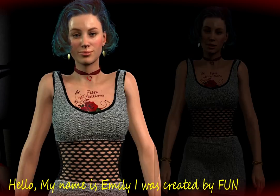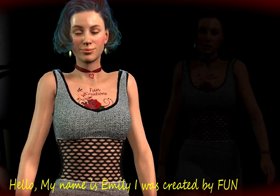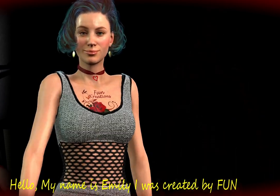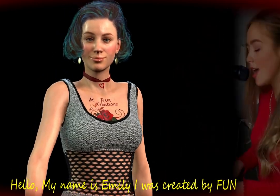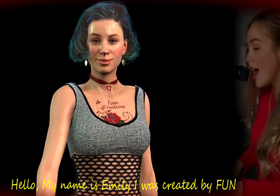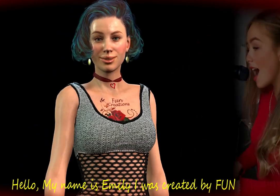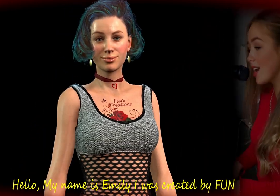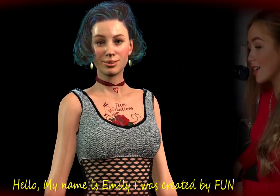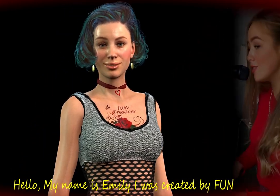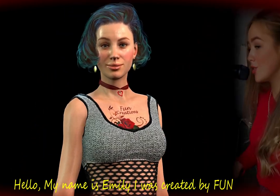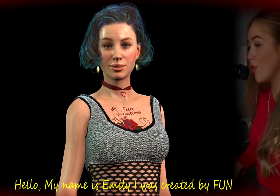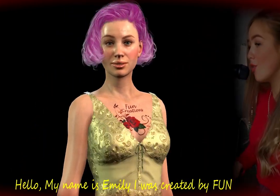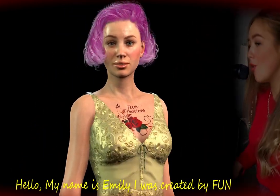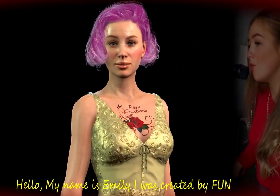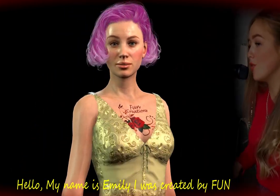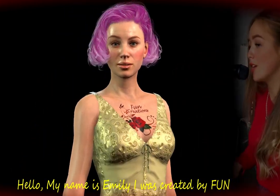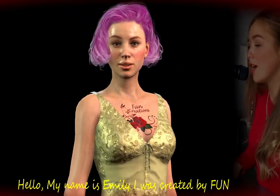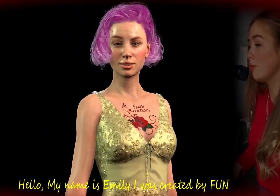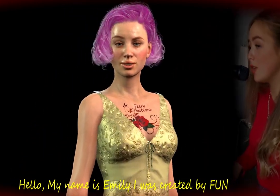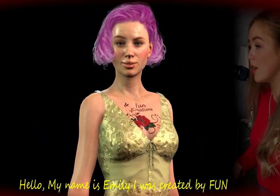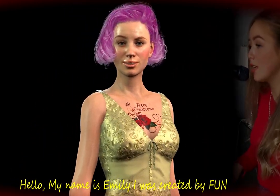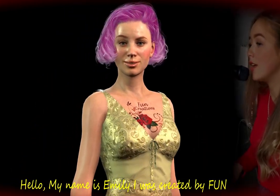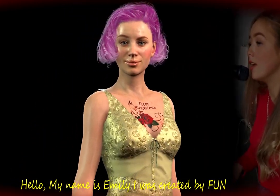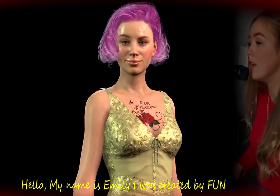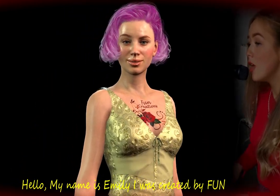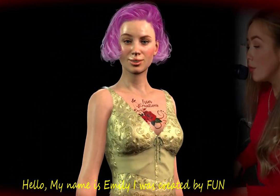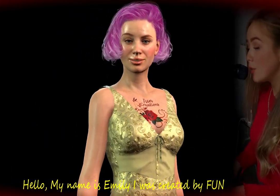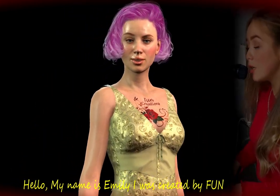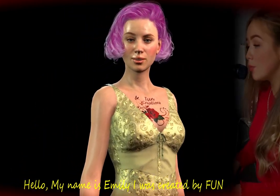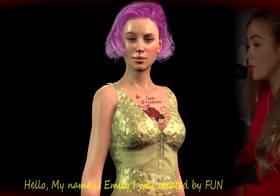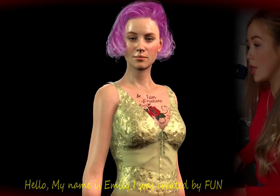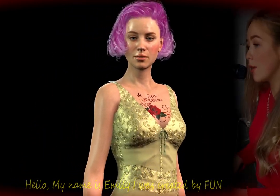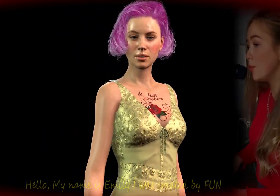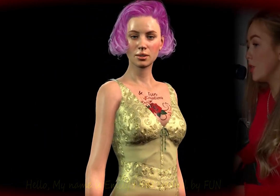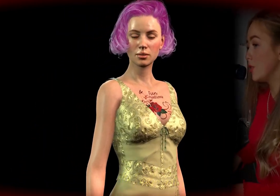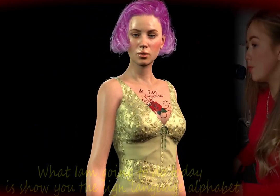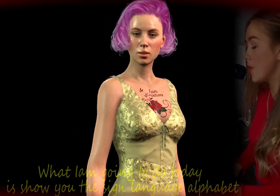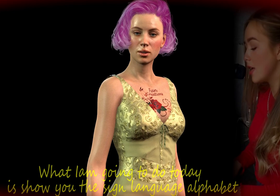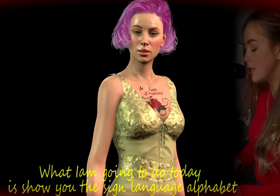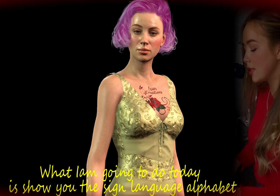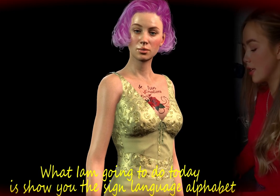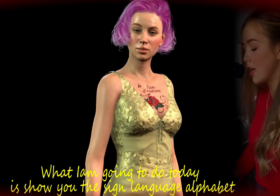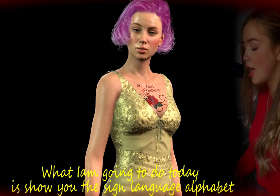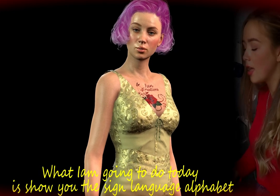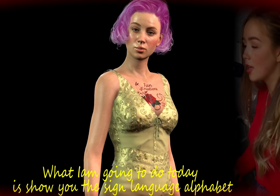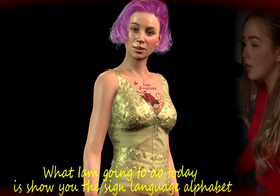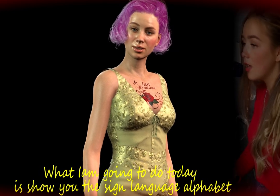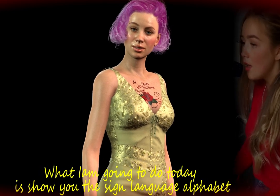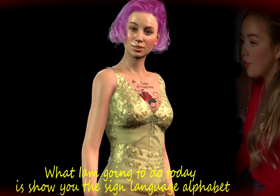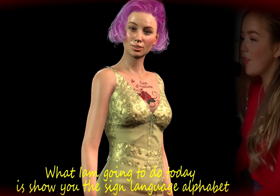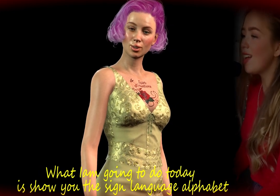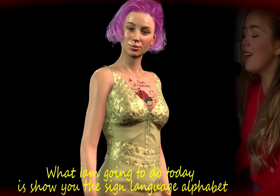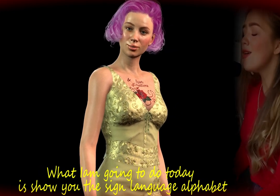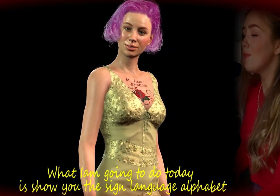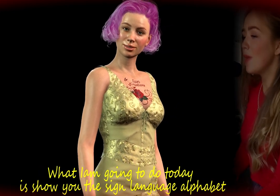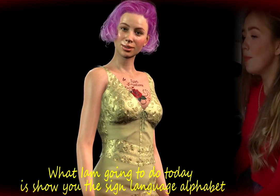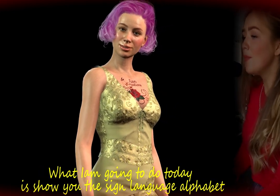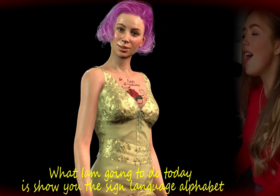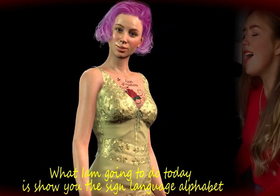my name is Emily, I was created by my creator, Fun. What I am going to do today is show you the sign language